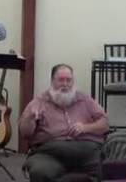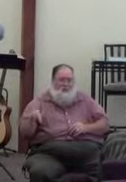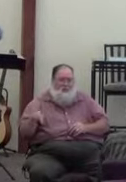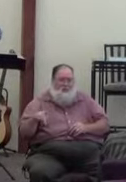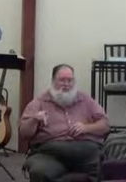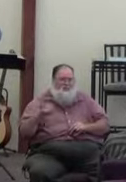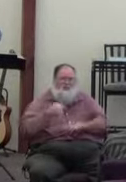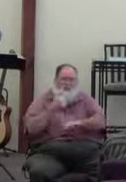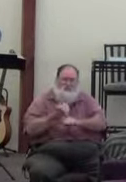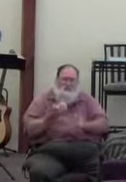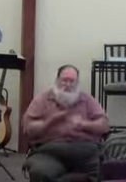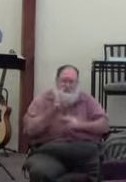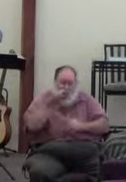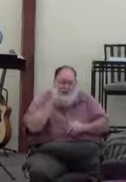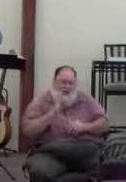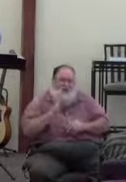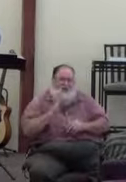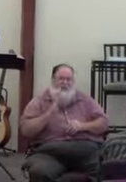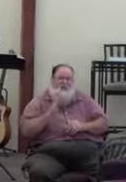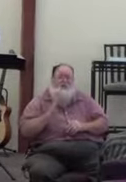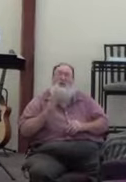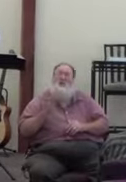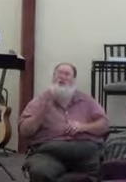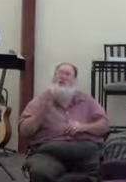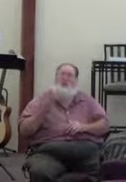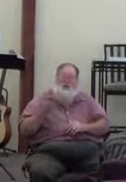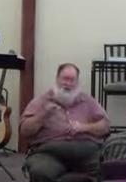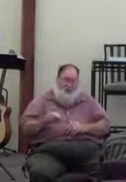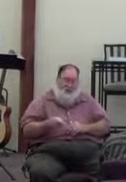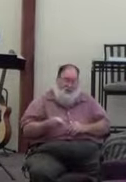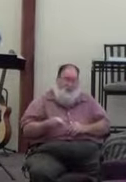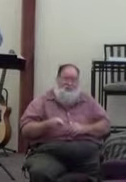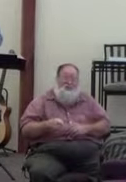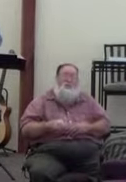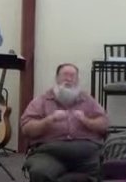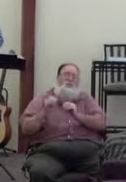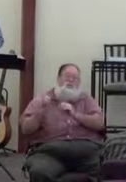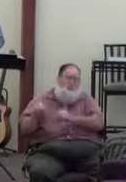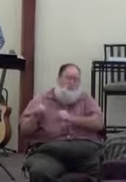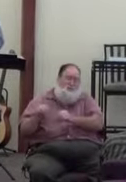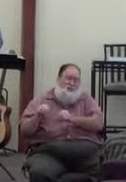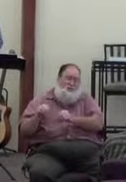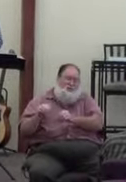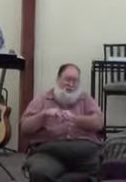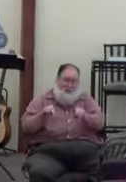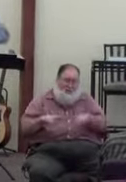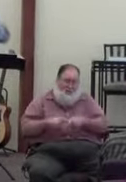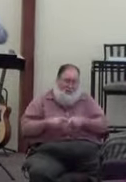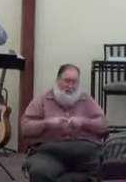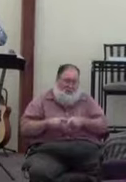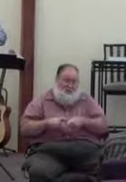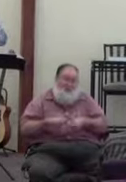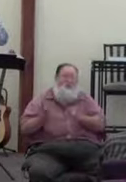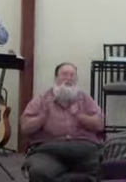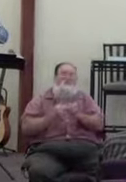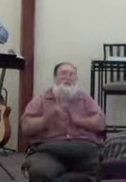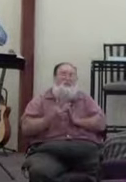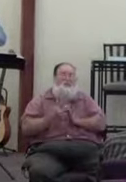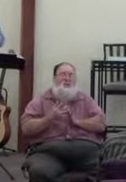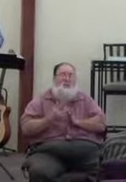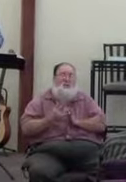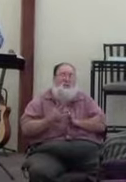and he was put in the place to give Jesus an unfair trial and put him to death. It was planned,